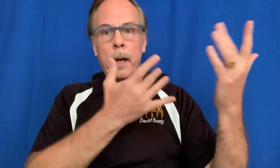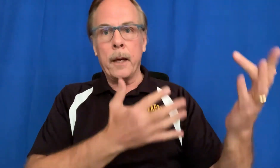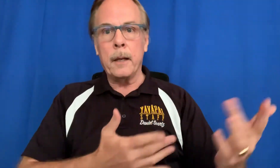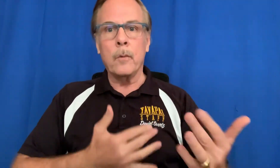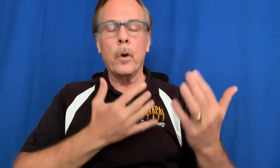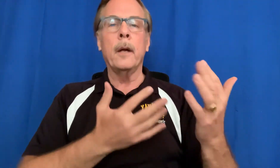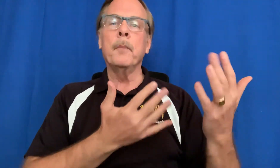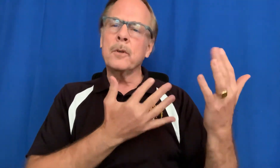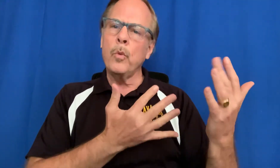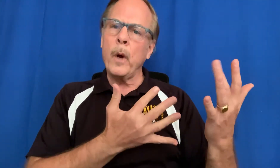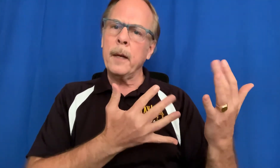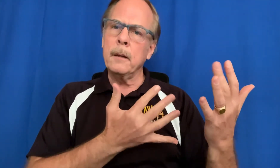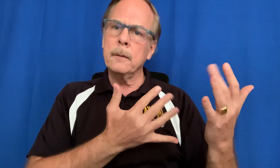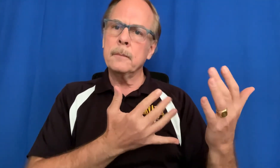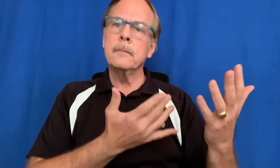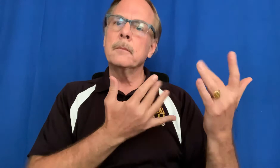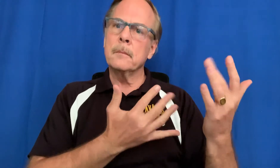wait and wait, but to wait, like,